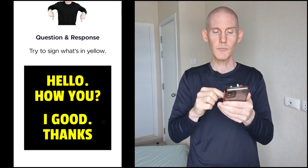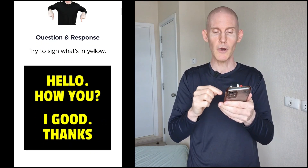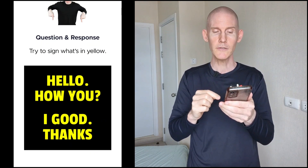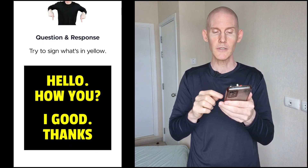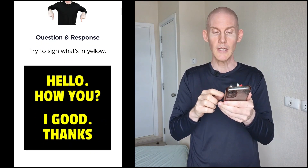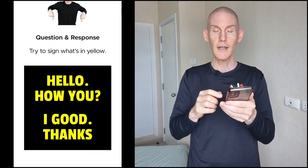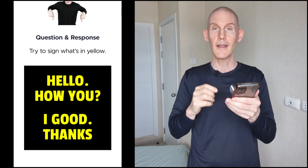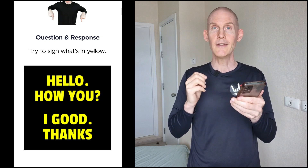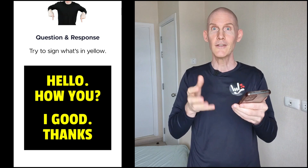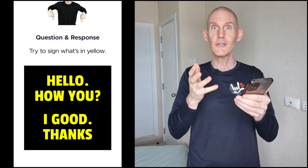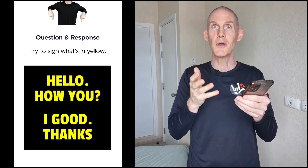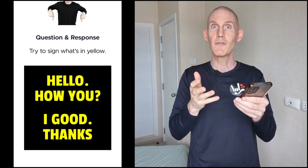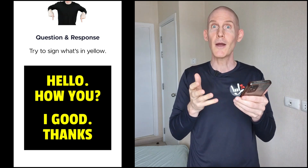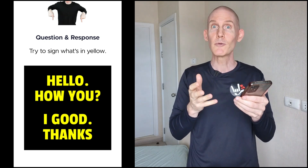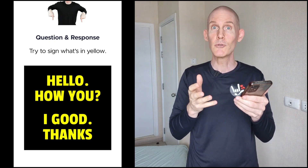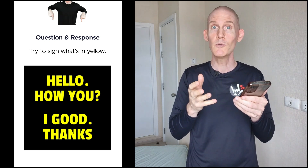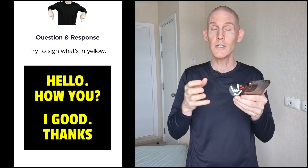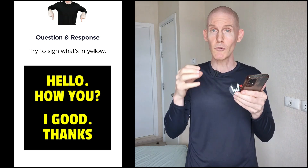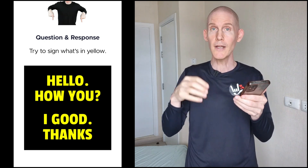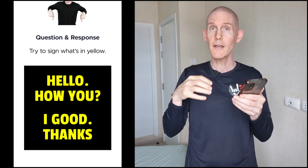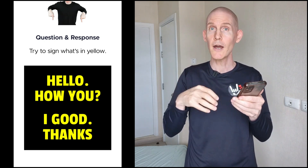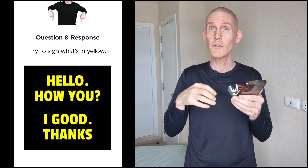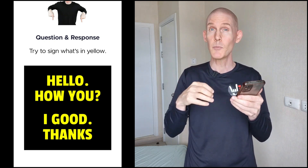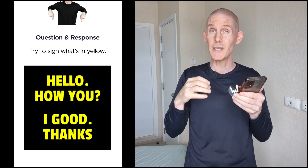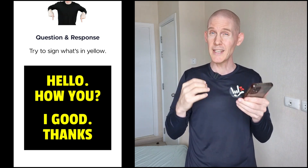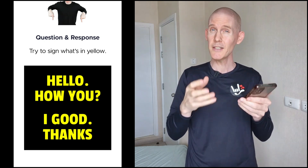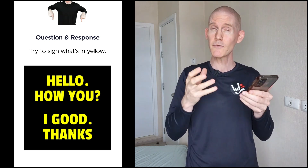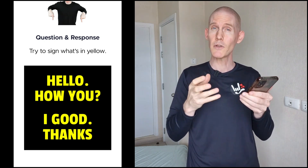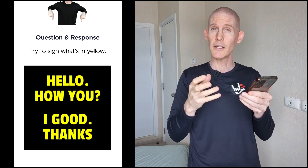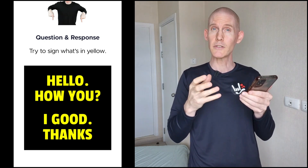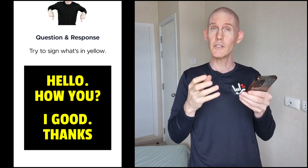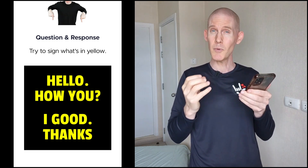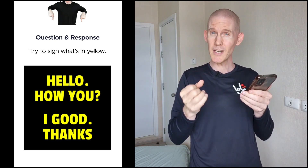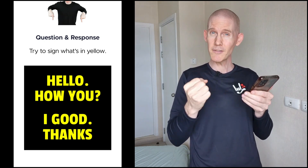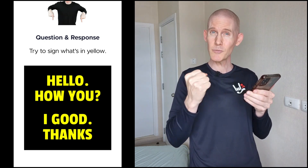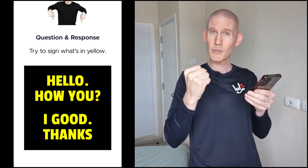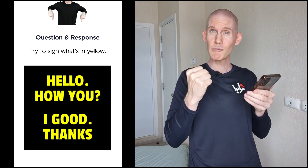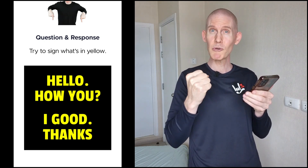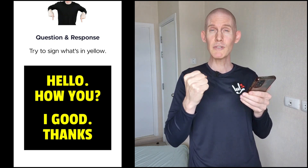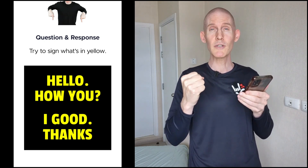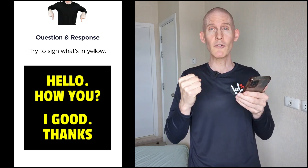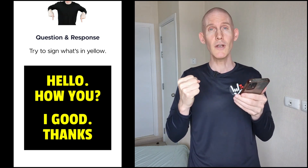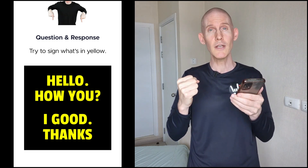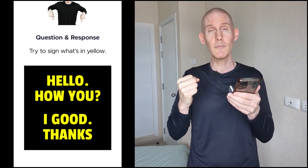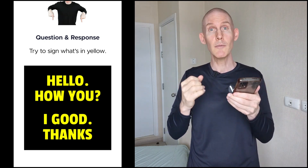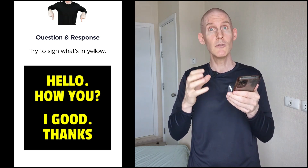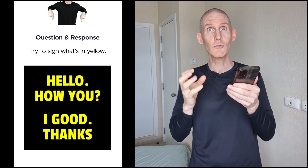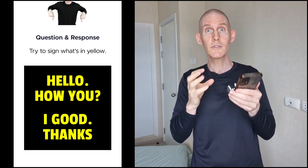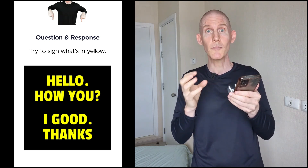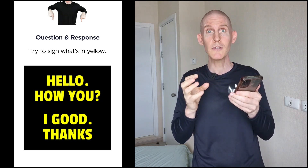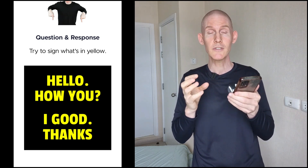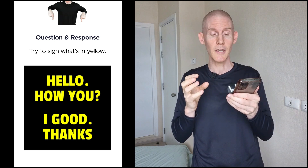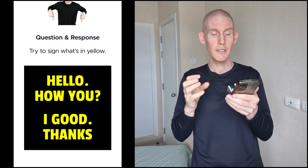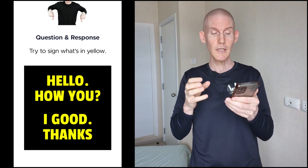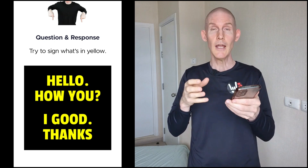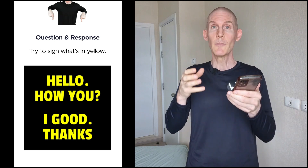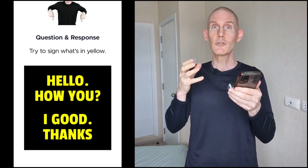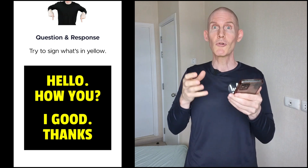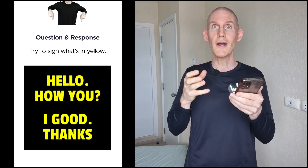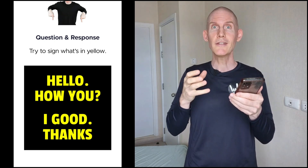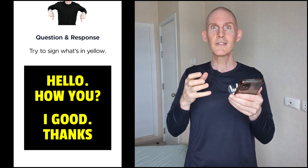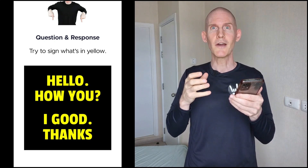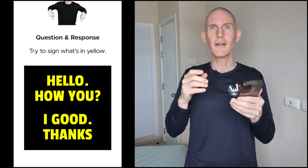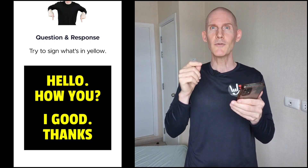and a response, and you have the opportunity right now at the beginning of the lesson. You might have some experience already. Maybe you know some of the signs,